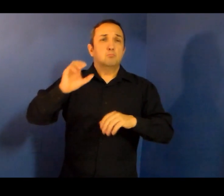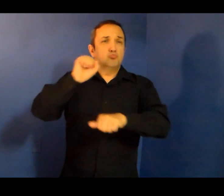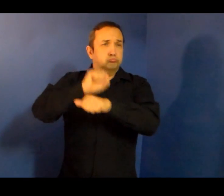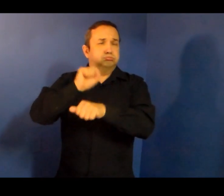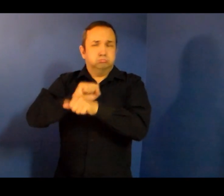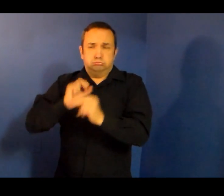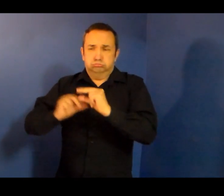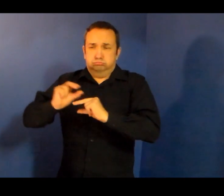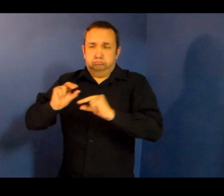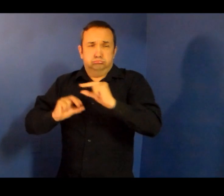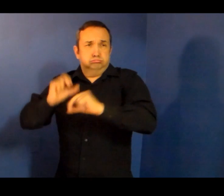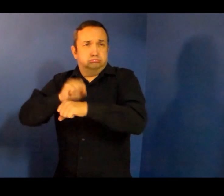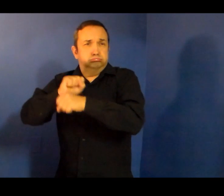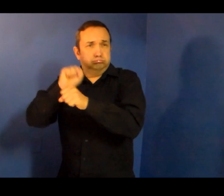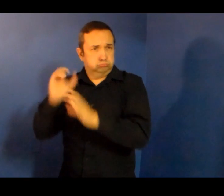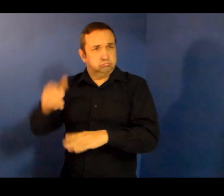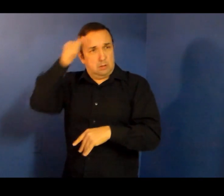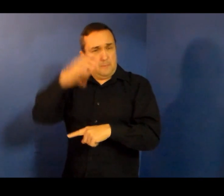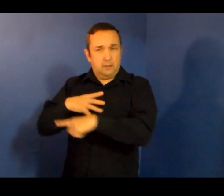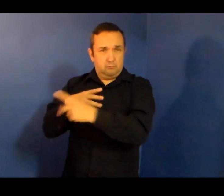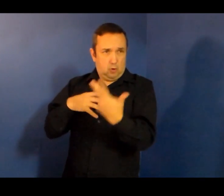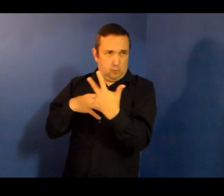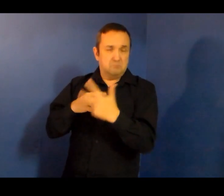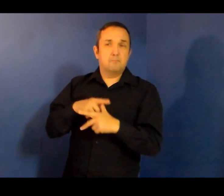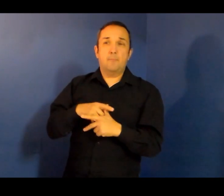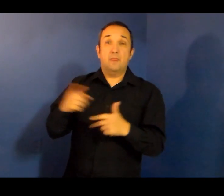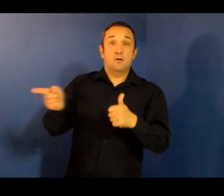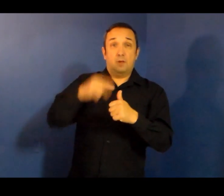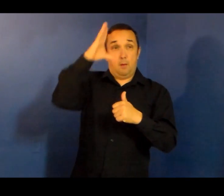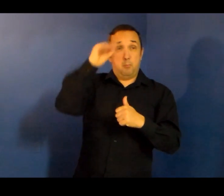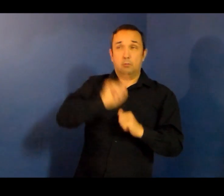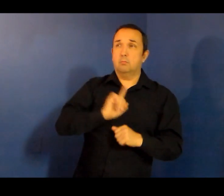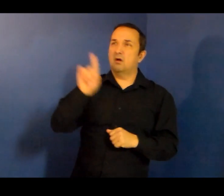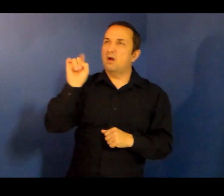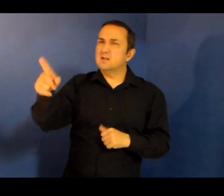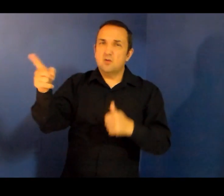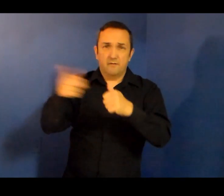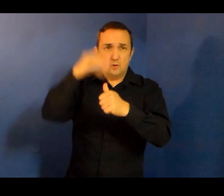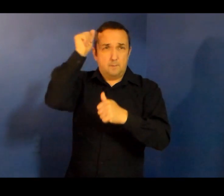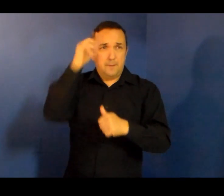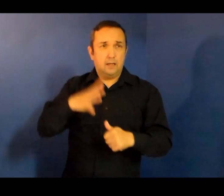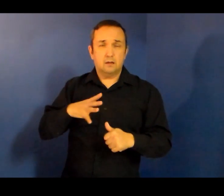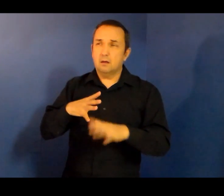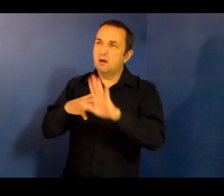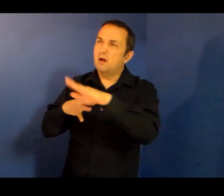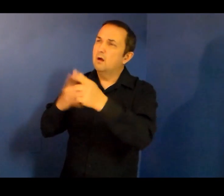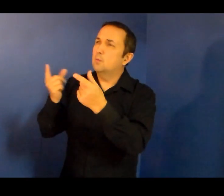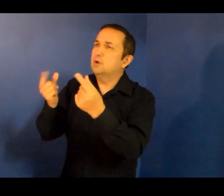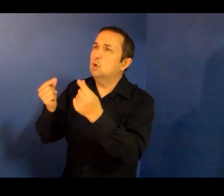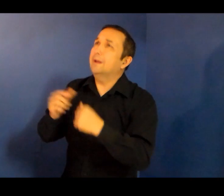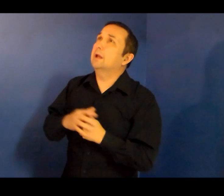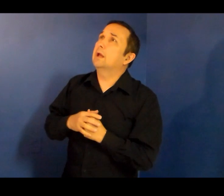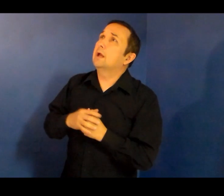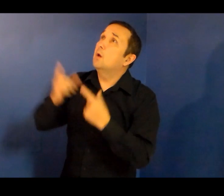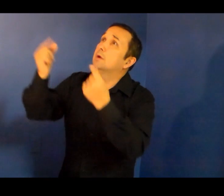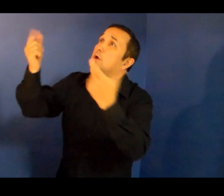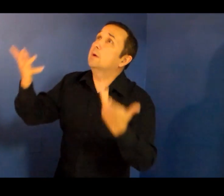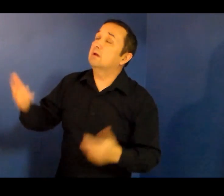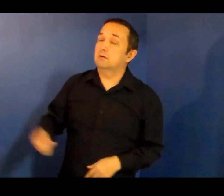on a building. A little boy happened by and asked the first brick mason, "What are you doing?" Without even looking up,